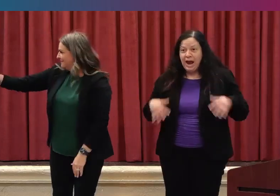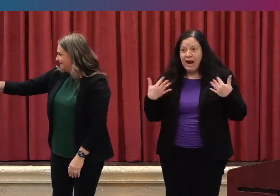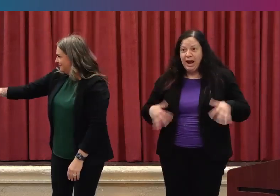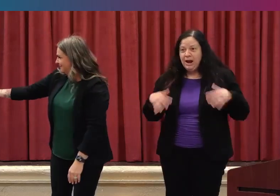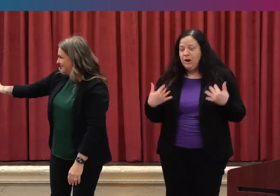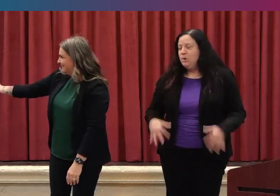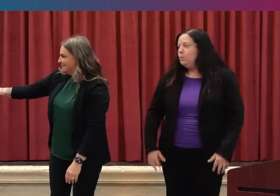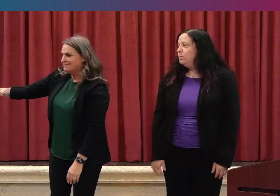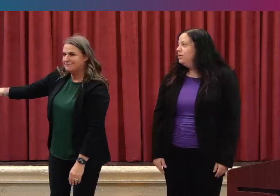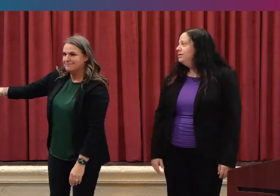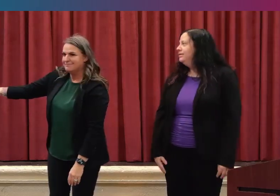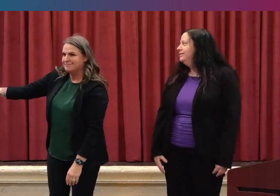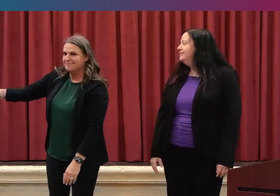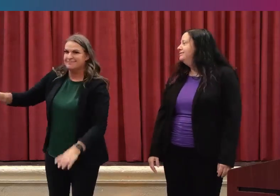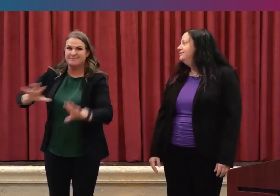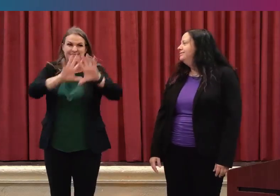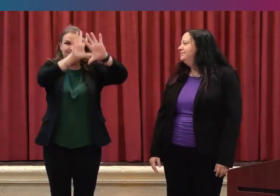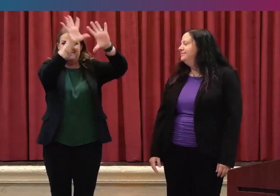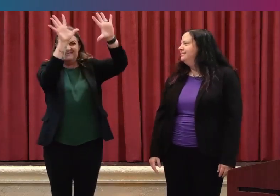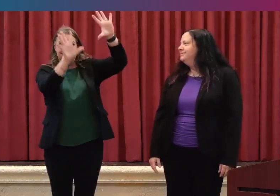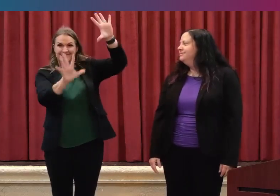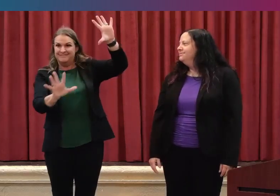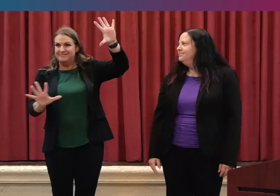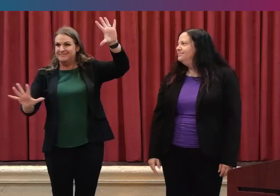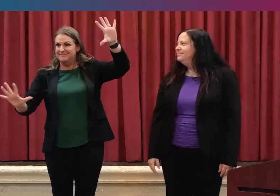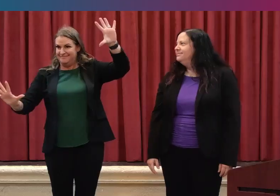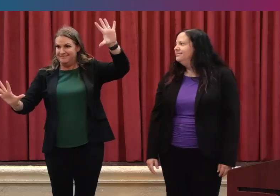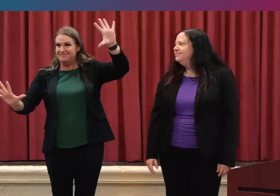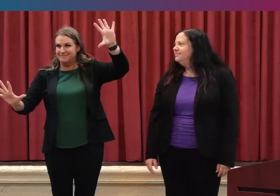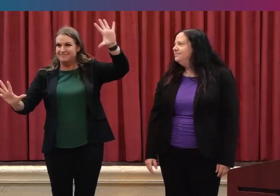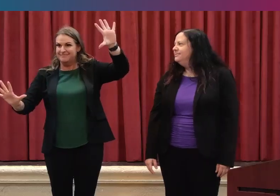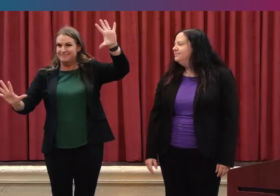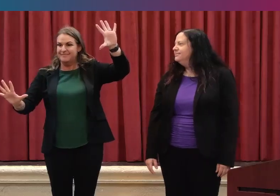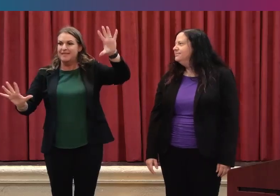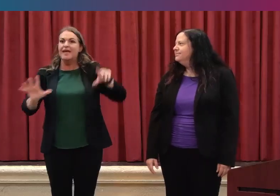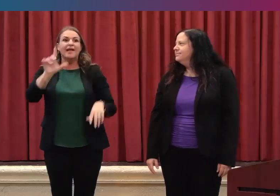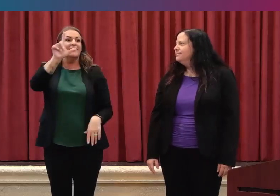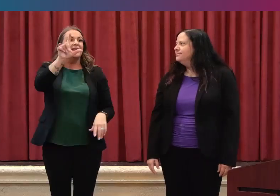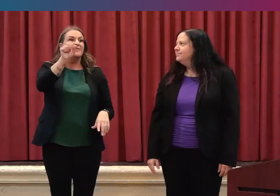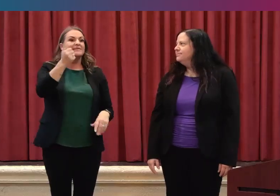counties. You can see them here on our PowerPoint.